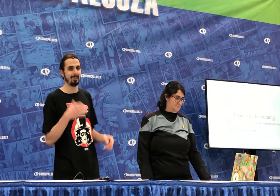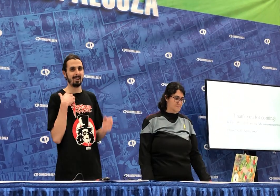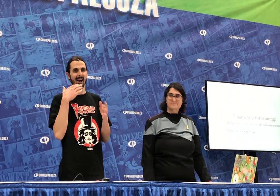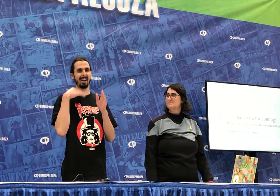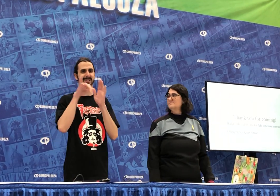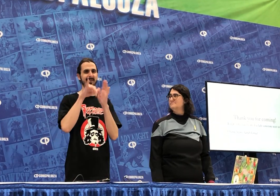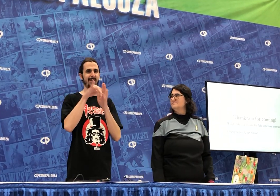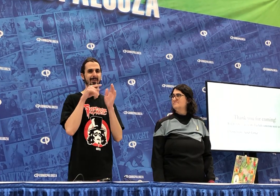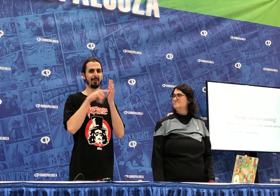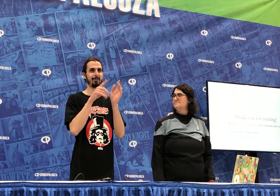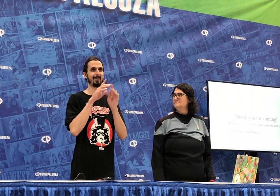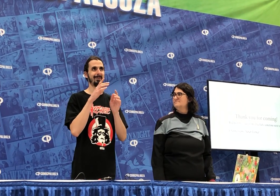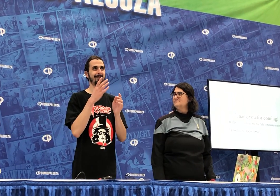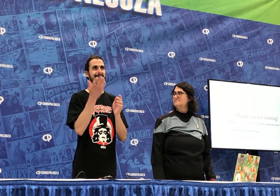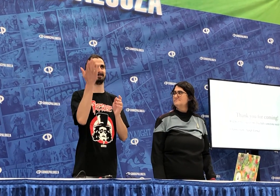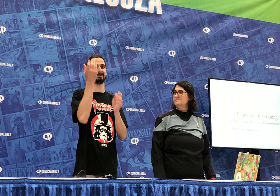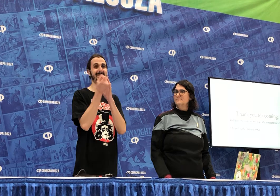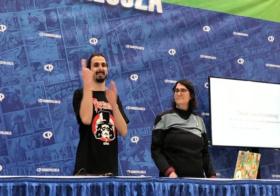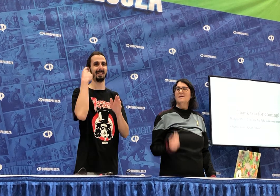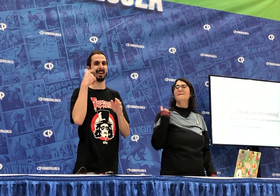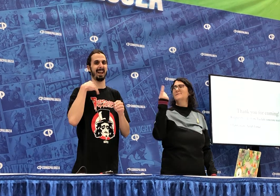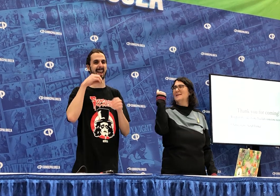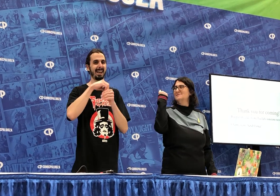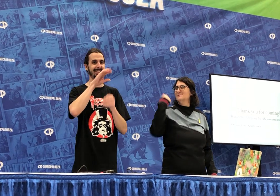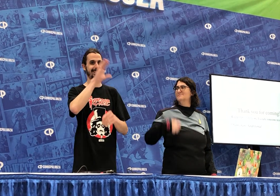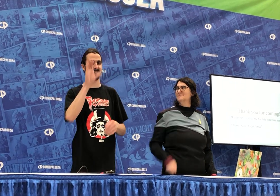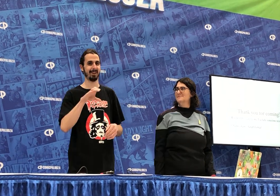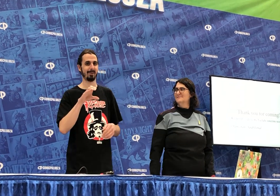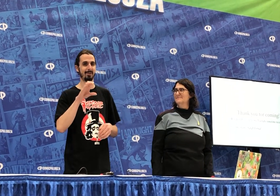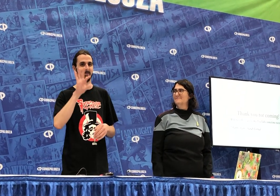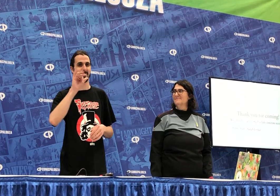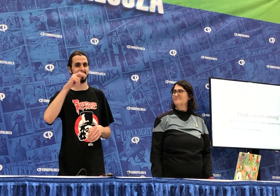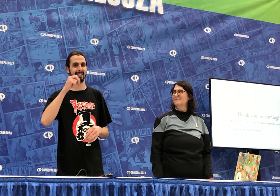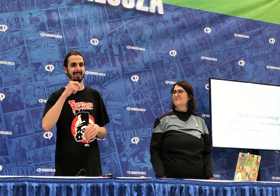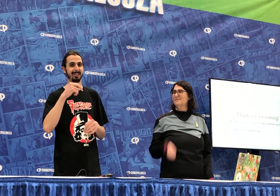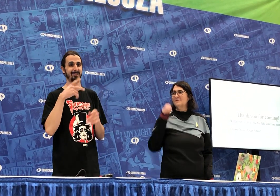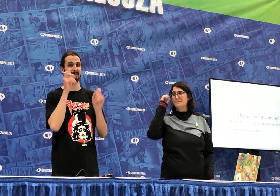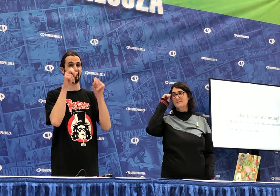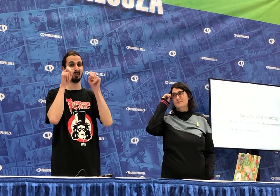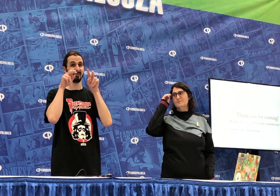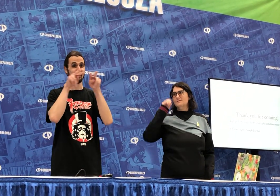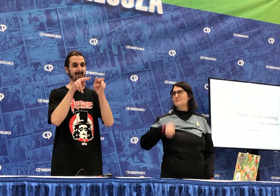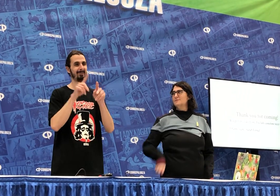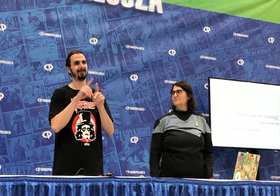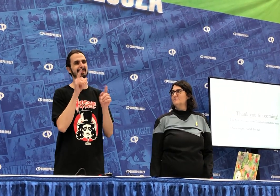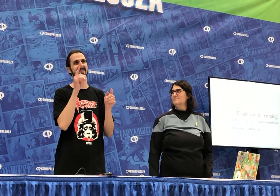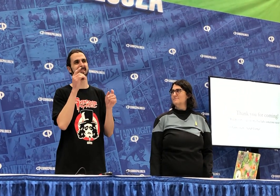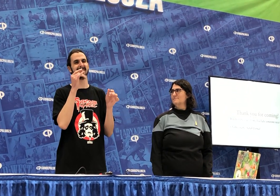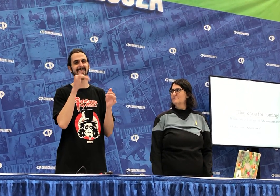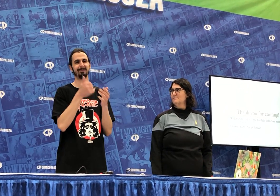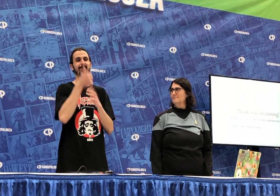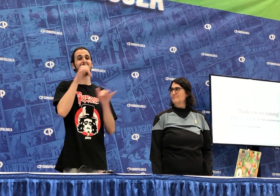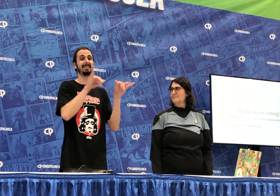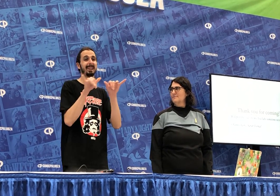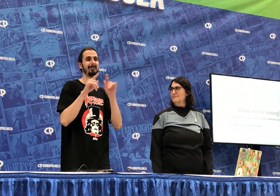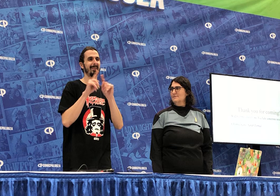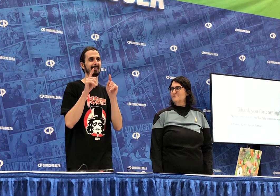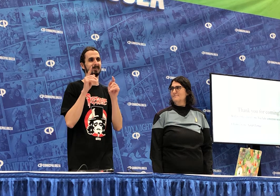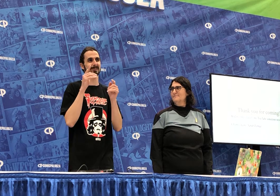Fornall. Mark said, and also, we did one in Chicago at Fan Expo Chicago last year, and you can watch that one too. It's pretty